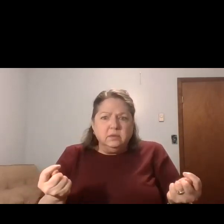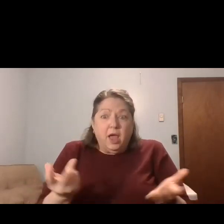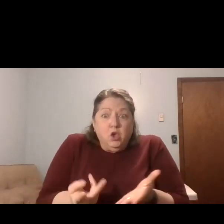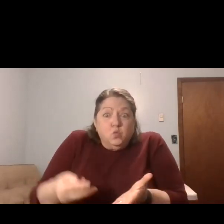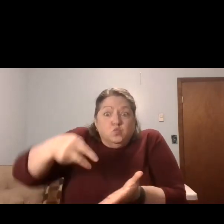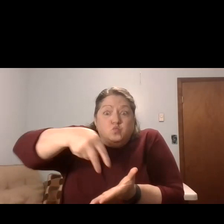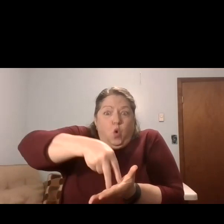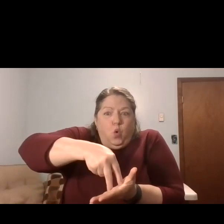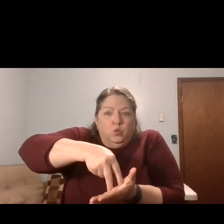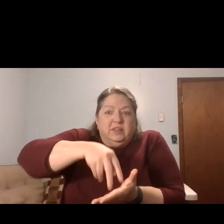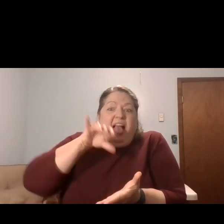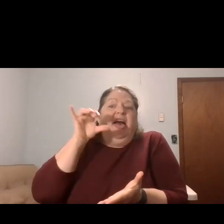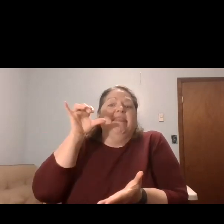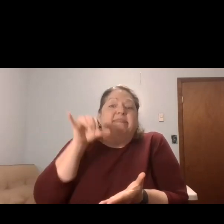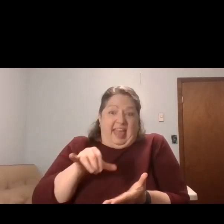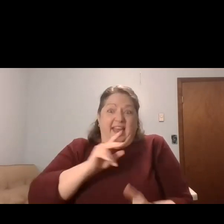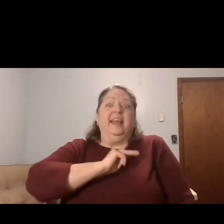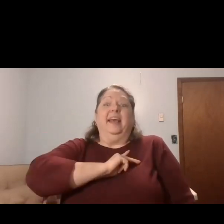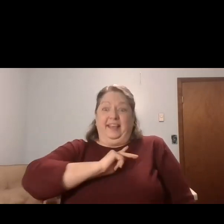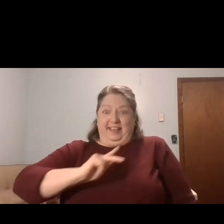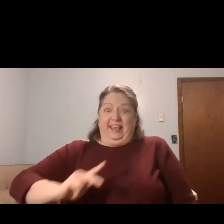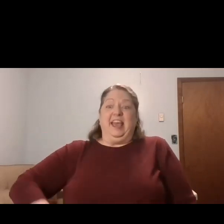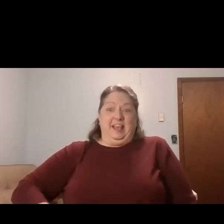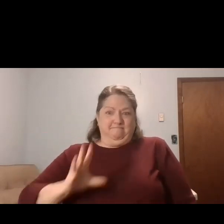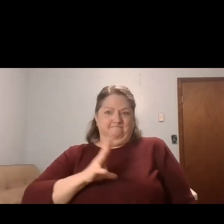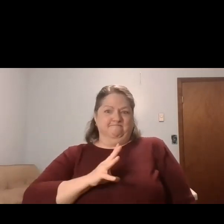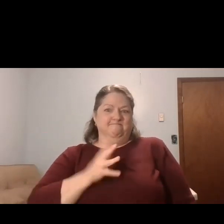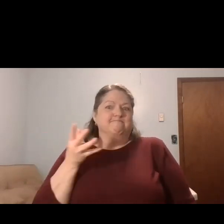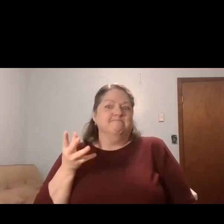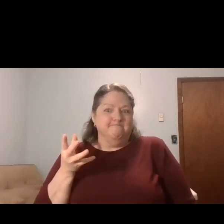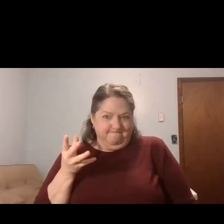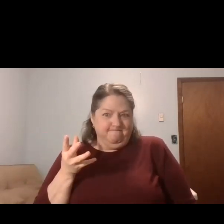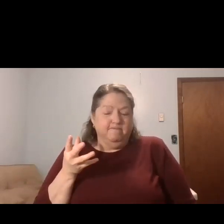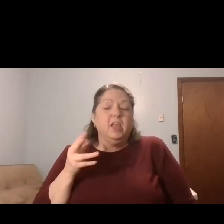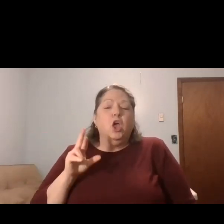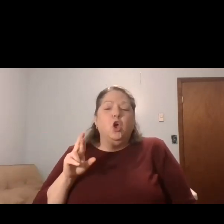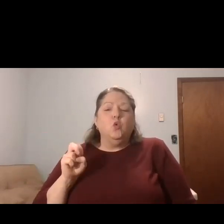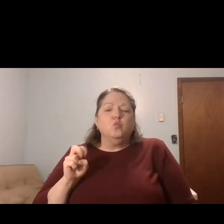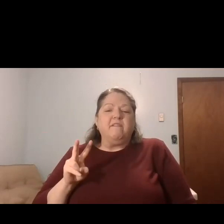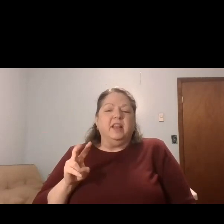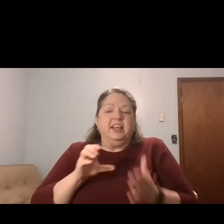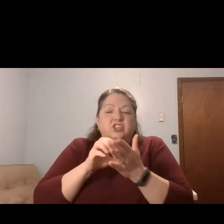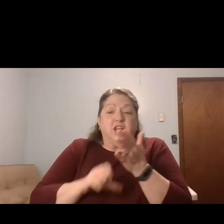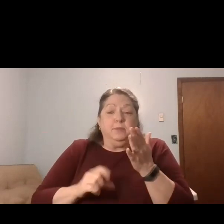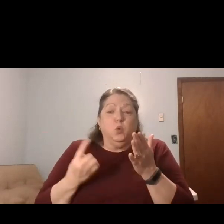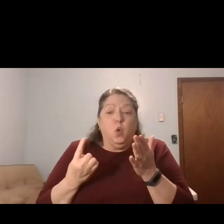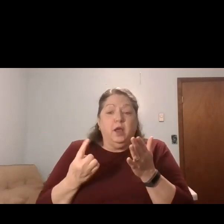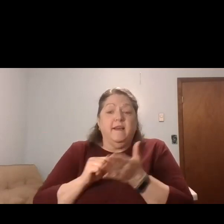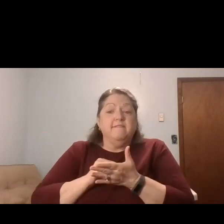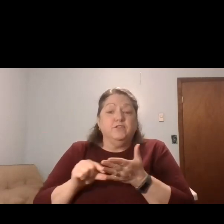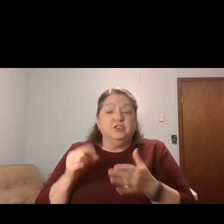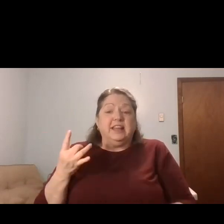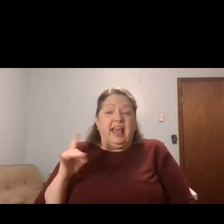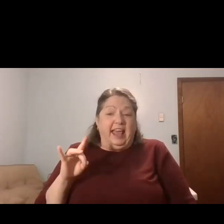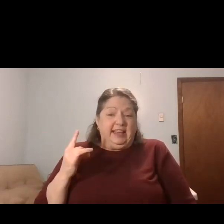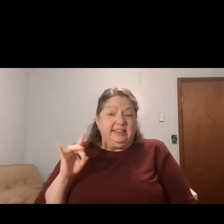rose as king. Let me read to you from Revelation chapter 1 and verse 18. Revelation chapter 1,